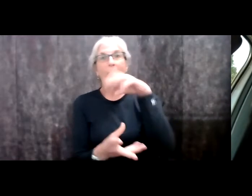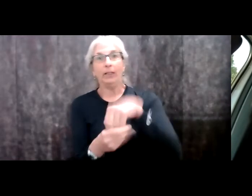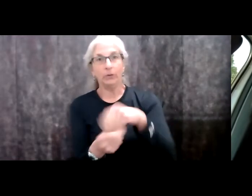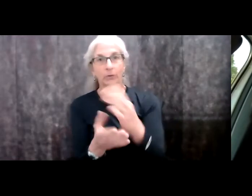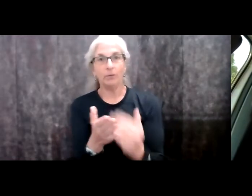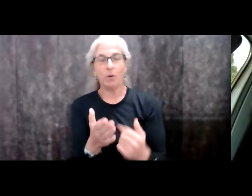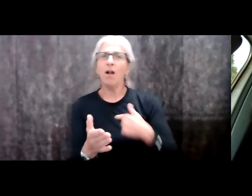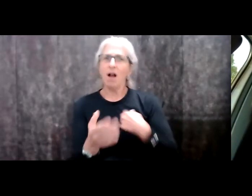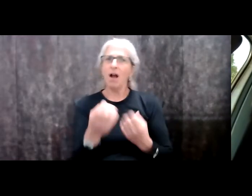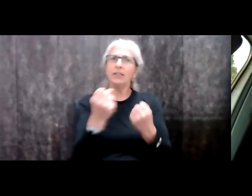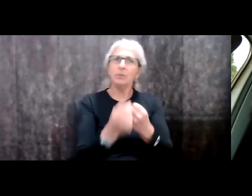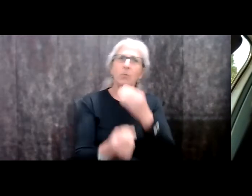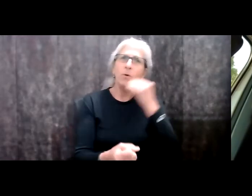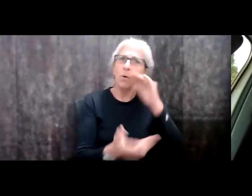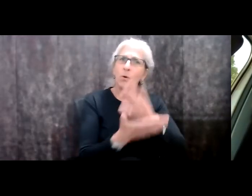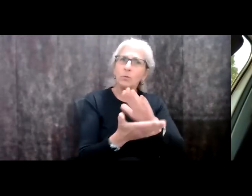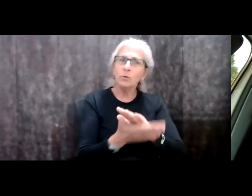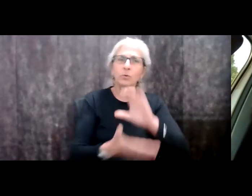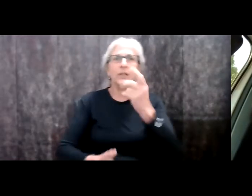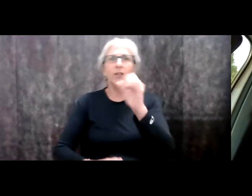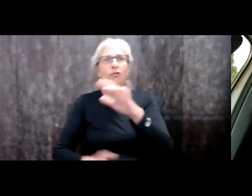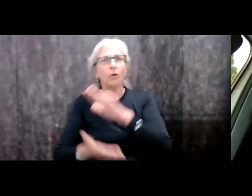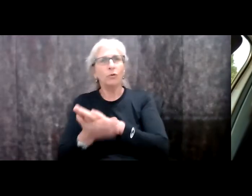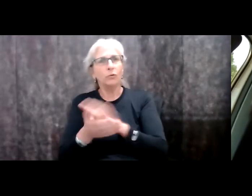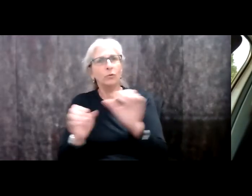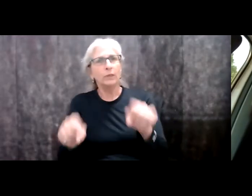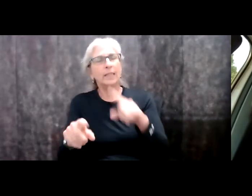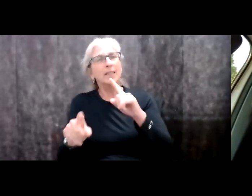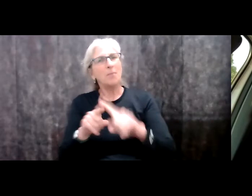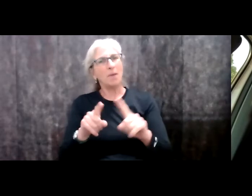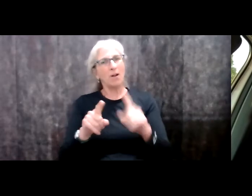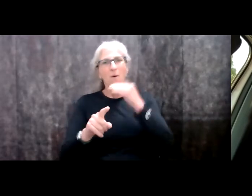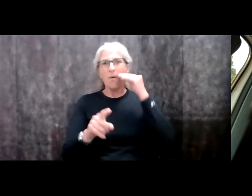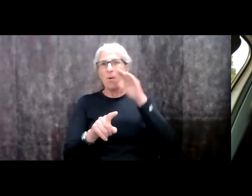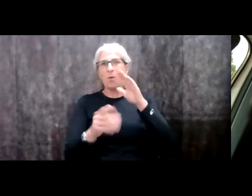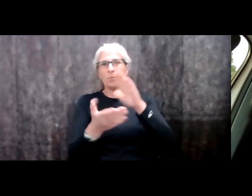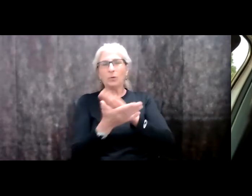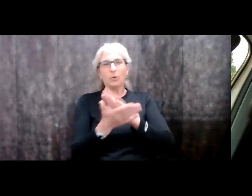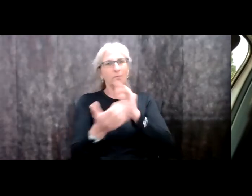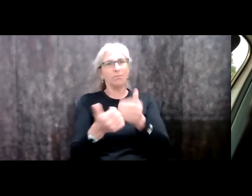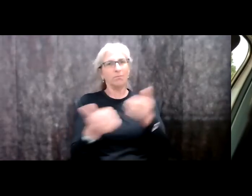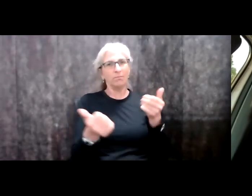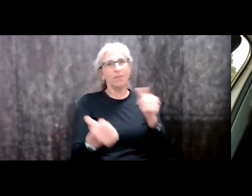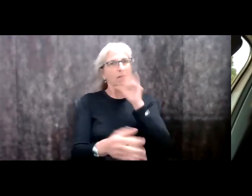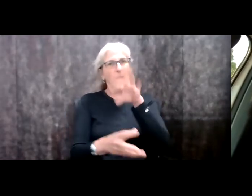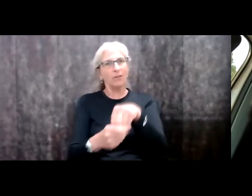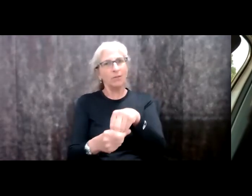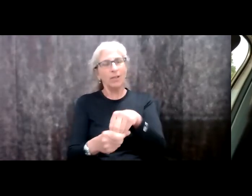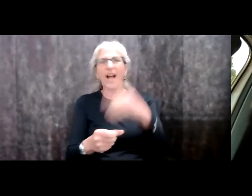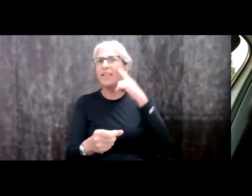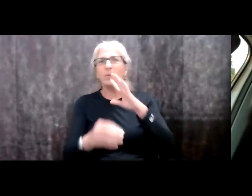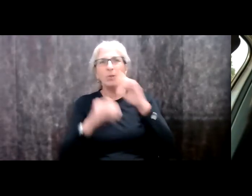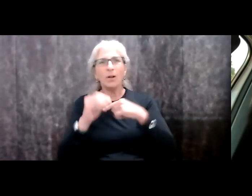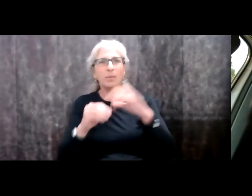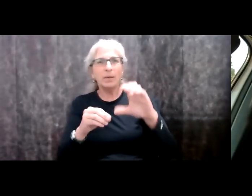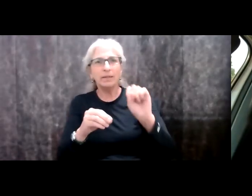there's definitely a place here, but the homeschool piece kind of doesn't get to the inclusion piece. And I think we're talking about kind of about the CSA funds and